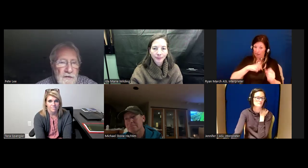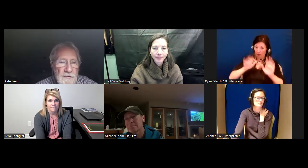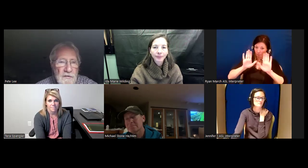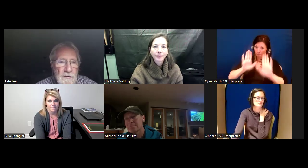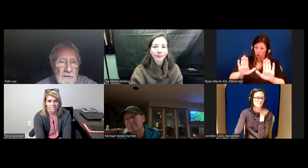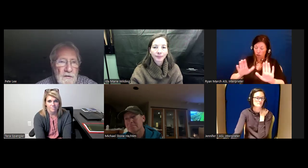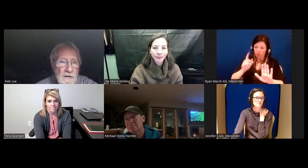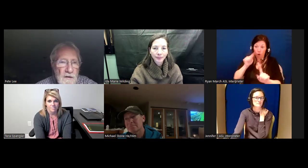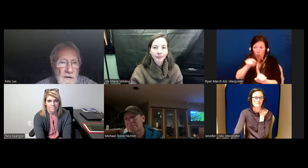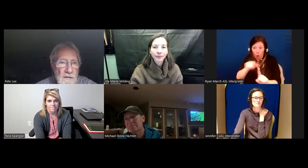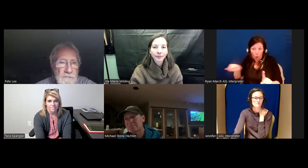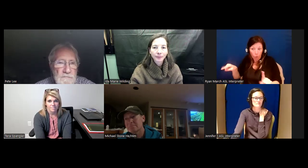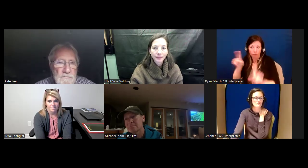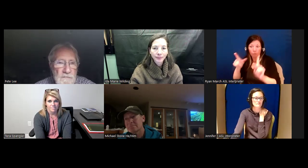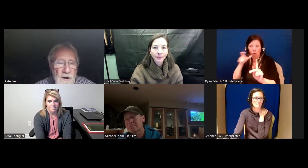an additional